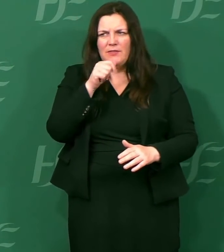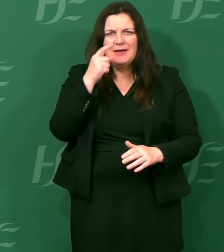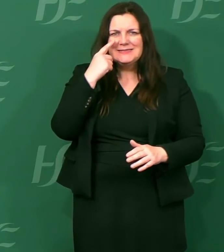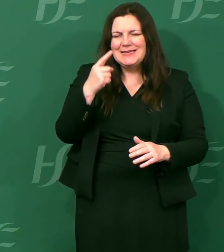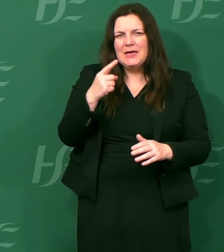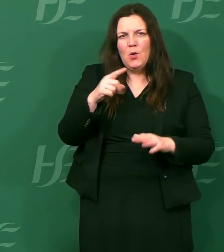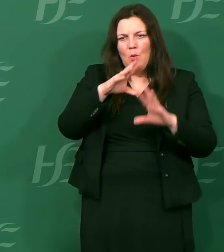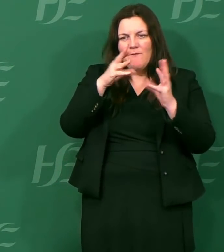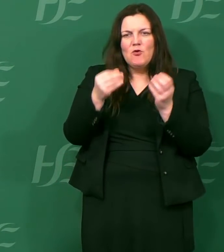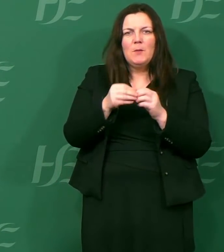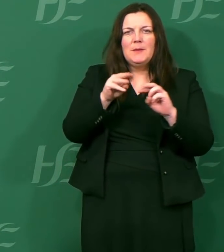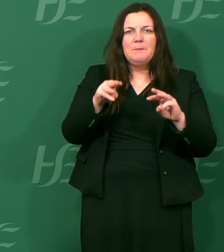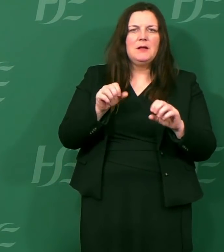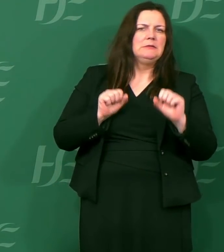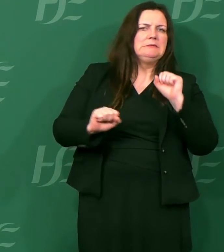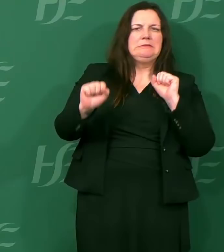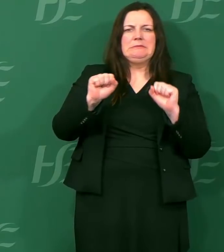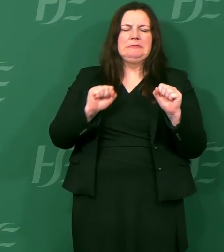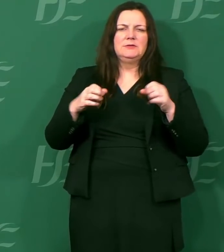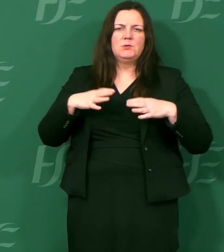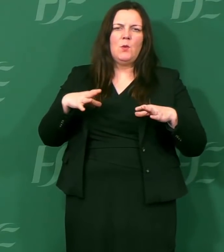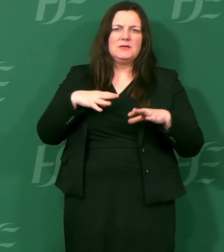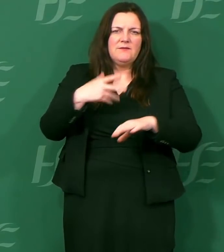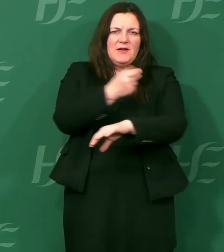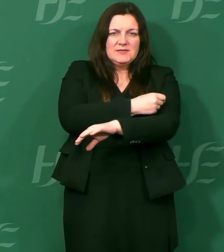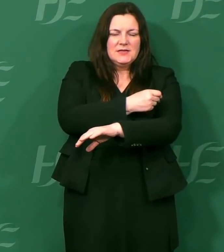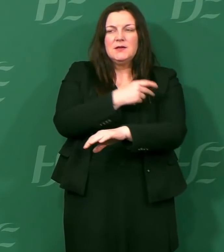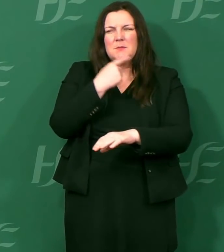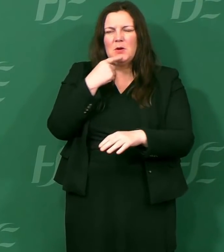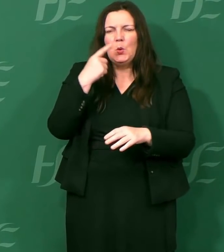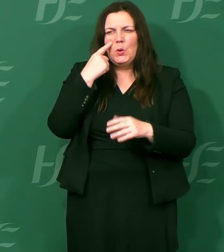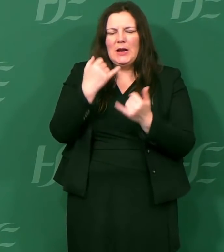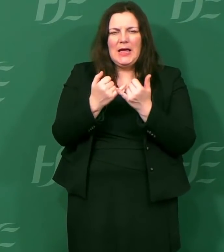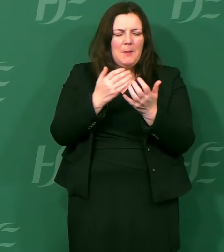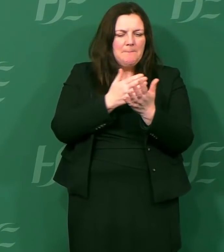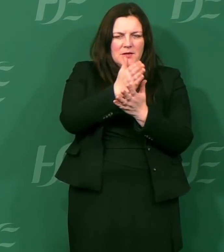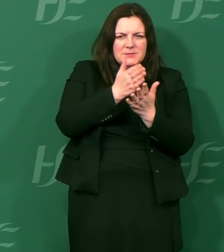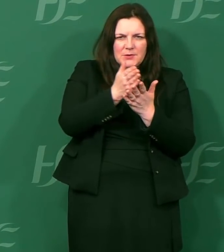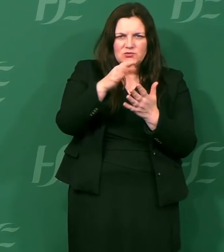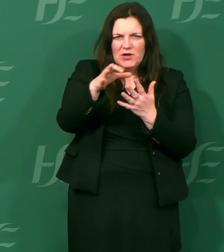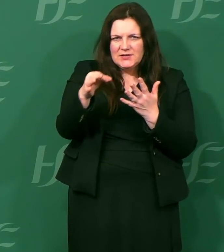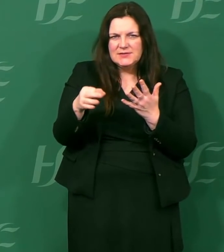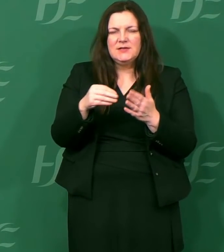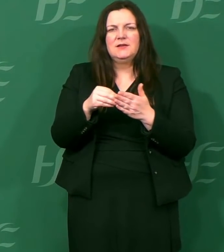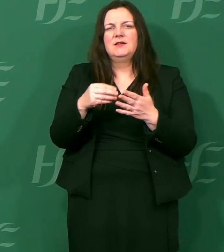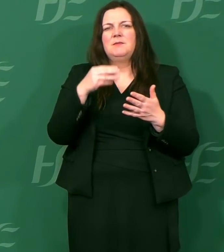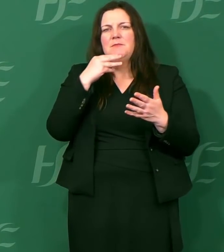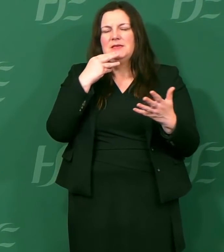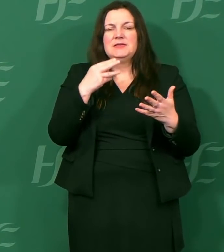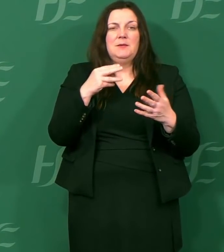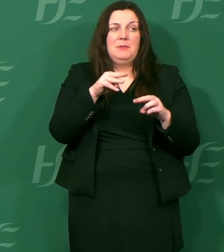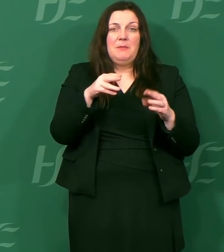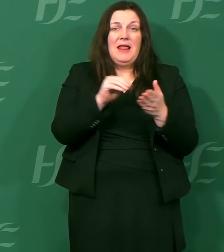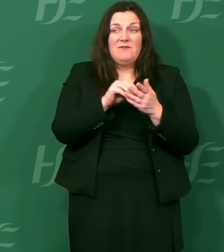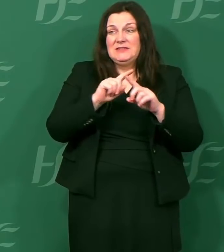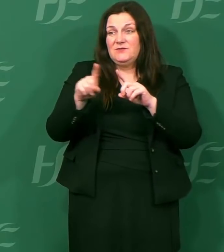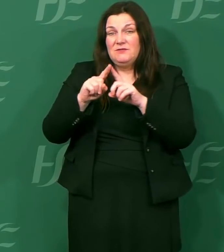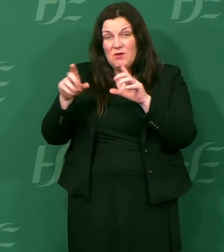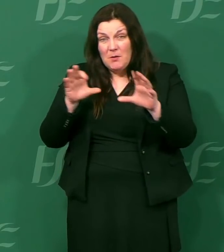On the contrary, but what we are seeing is multiple channels, people with multiple options, trying to fit that into their lives